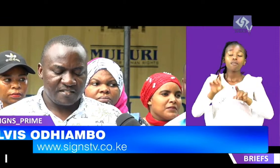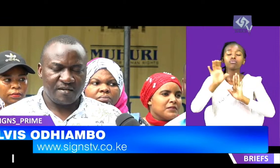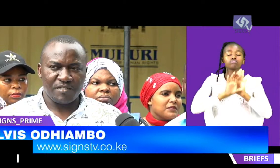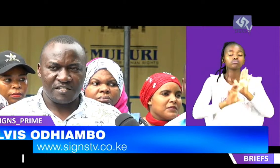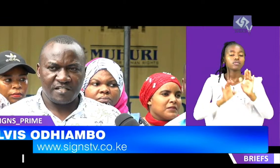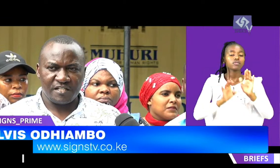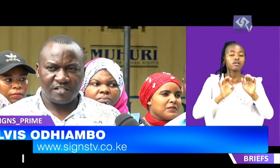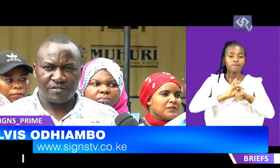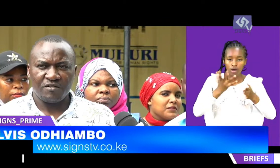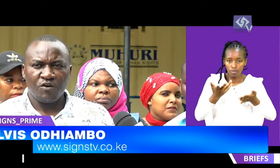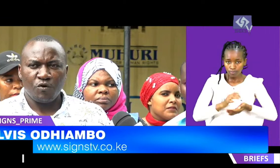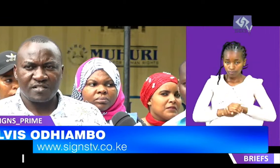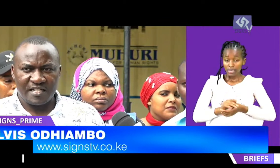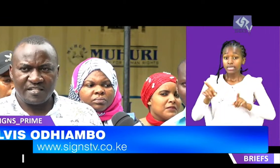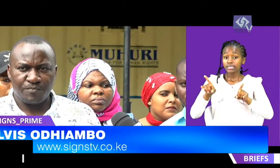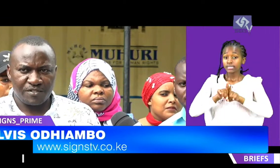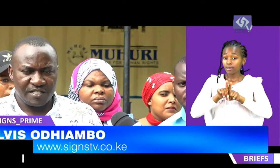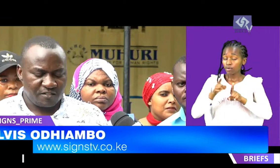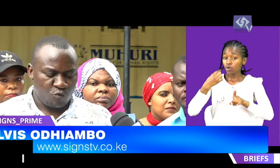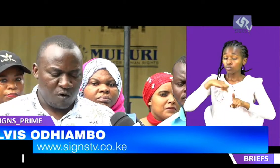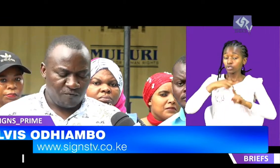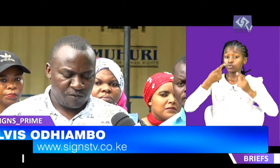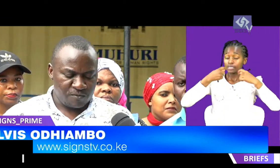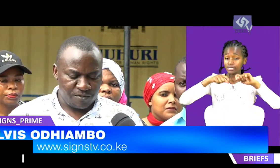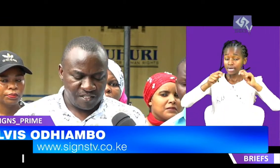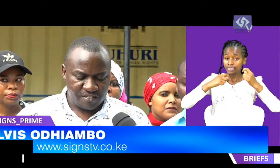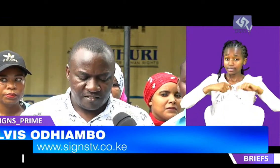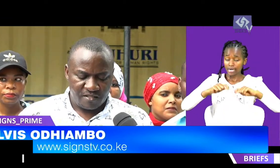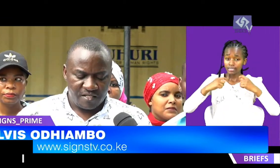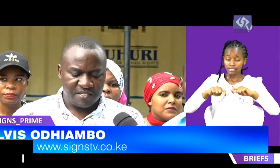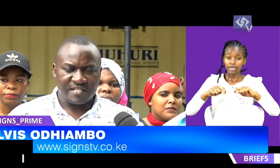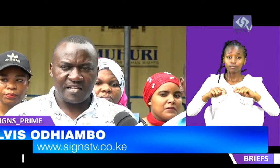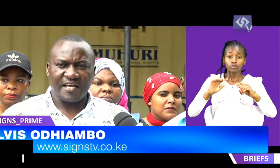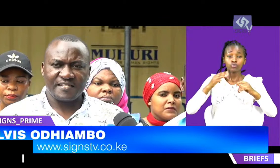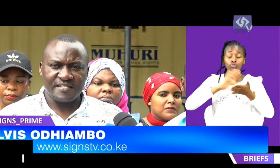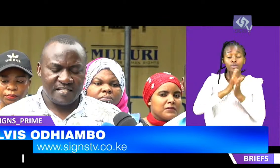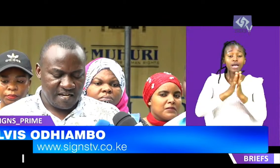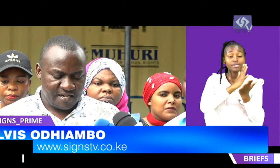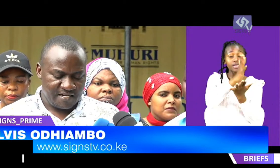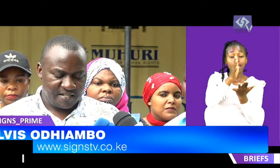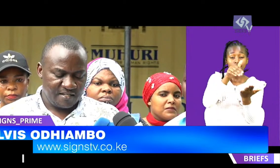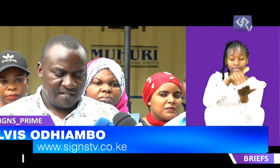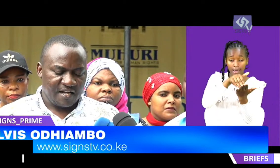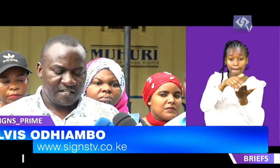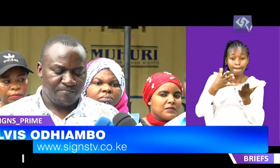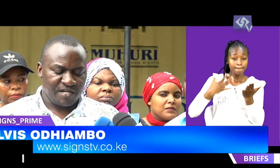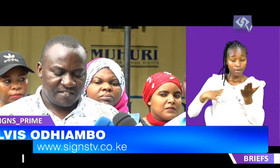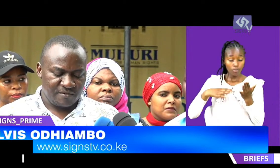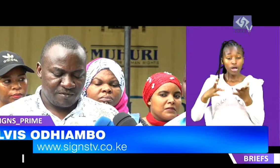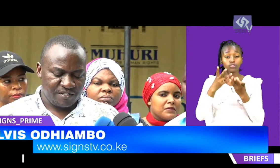some litigations on certain projects. One of those projects is the SGR and the Buxton